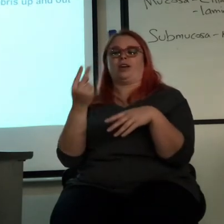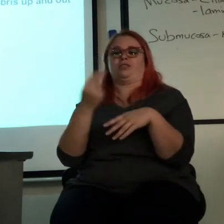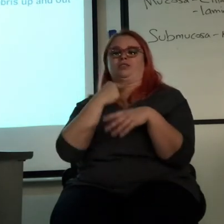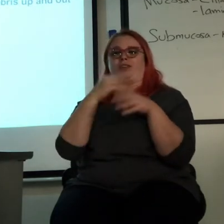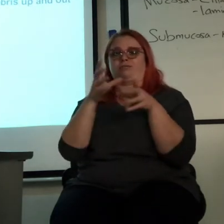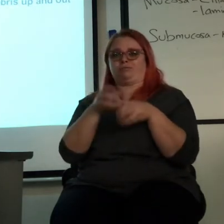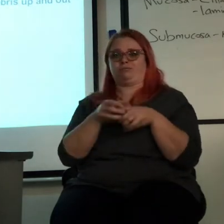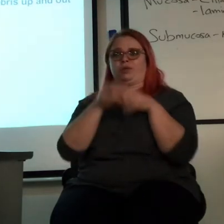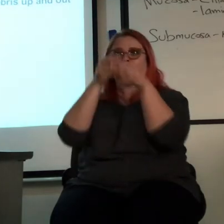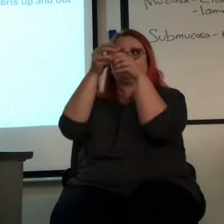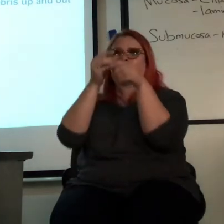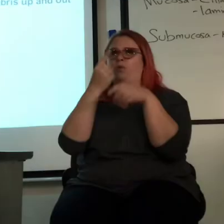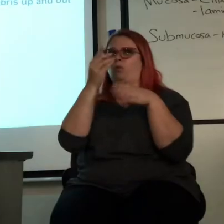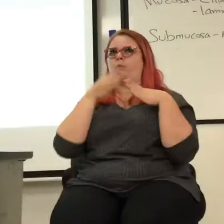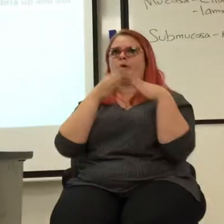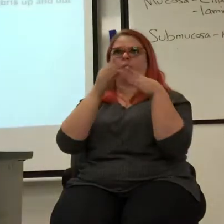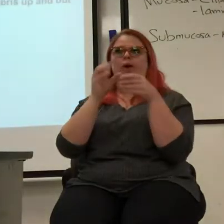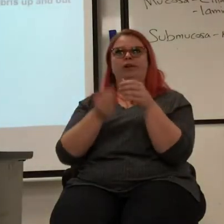out.